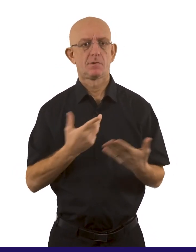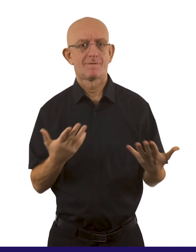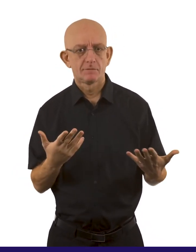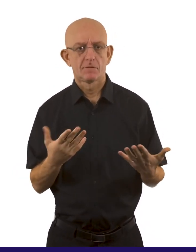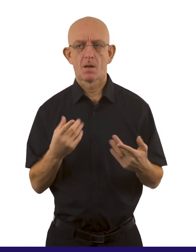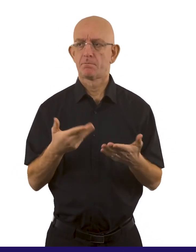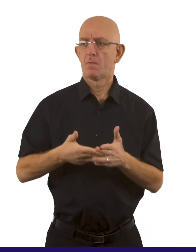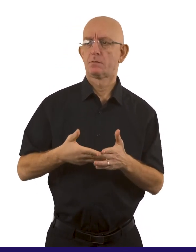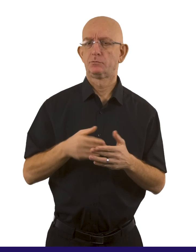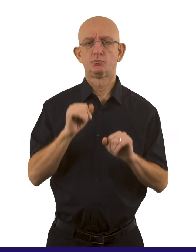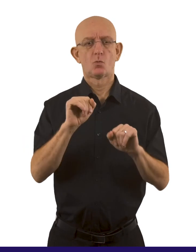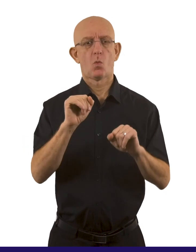people.